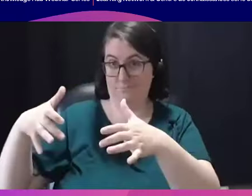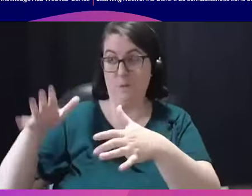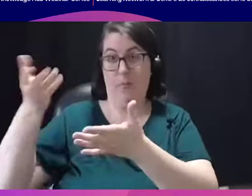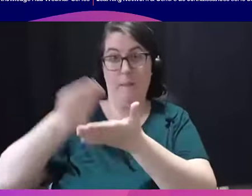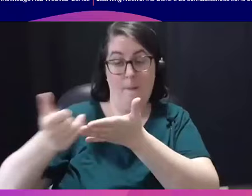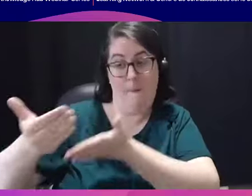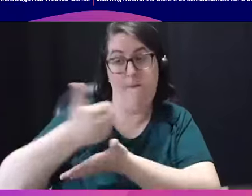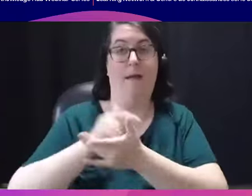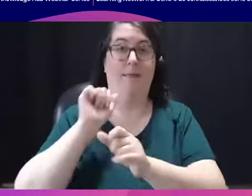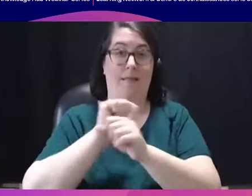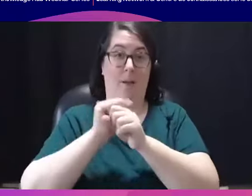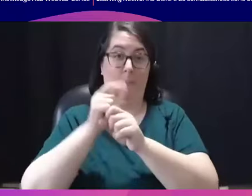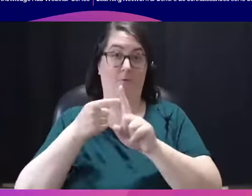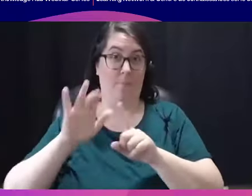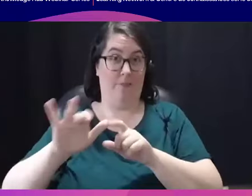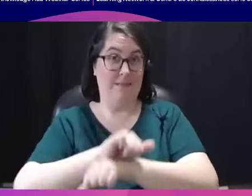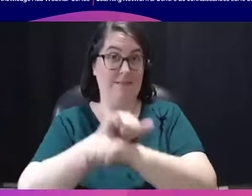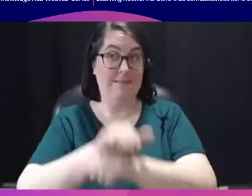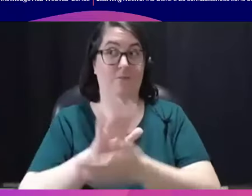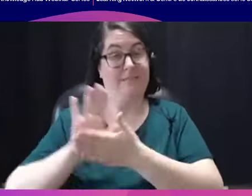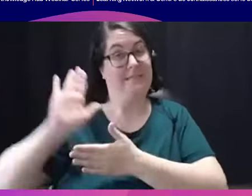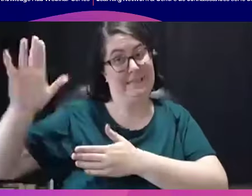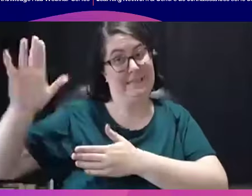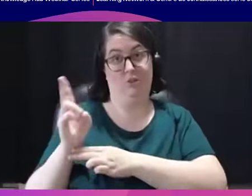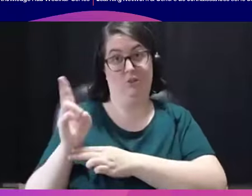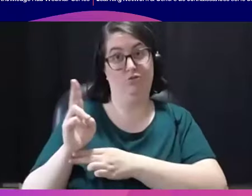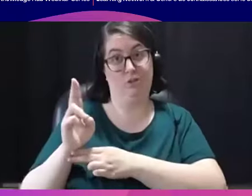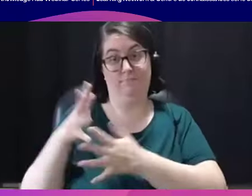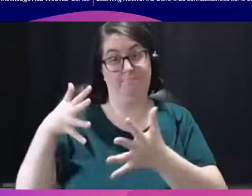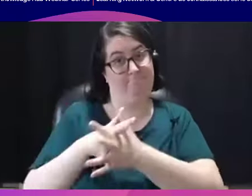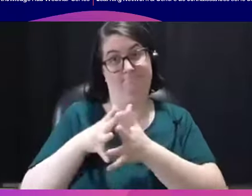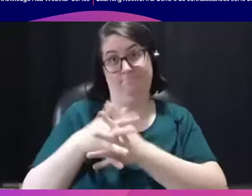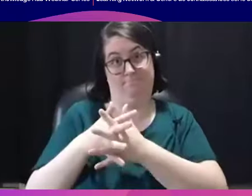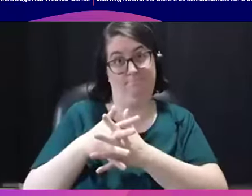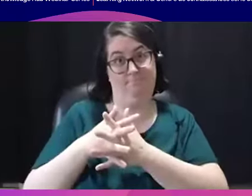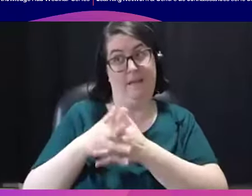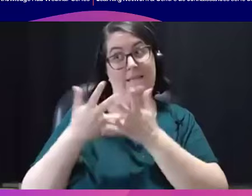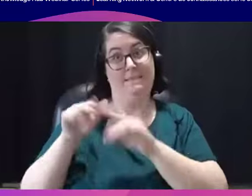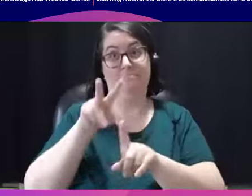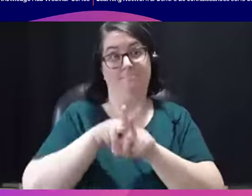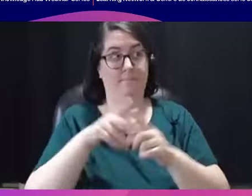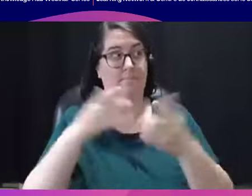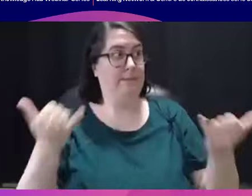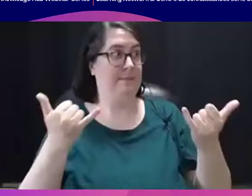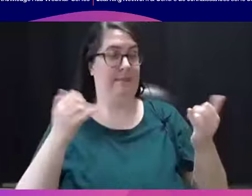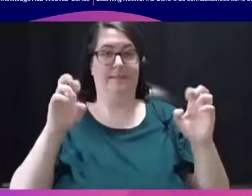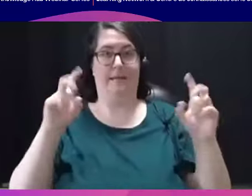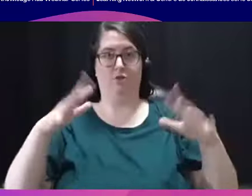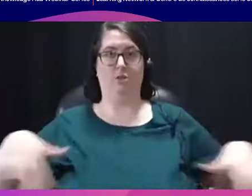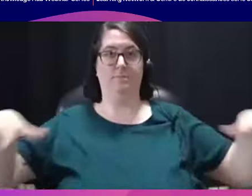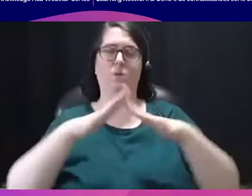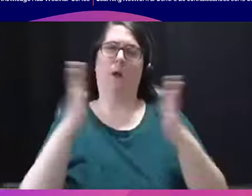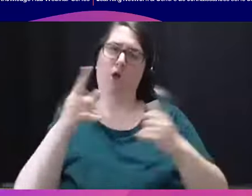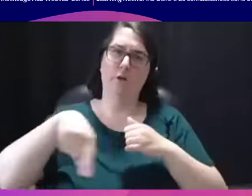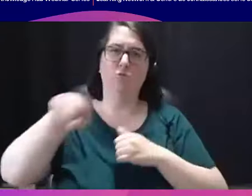he acquired through these acts are part of McGill's history and a part of our educational spaces today. And so I encourage everyone to learn about the